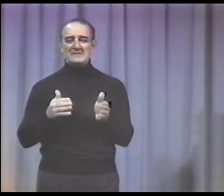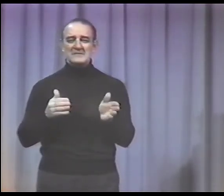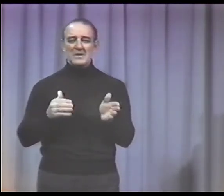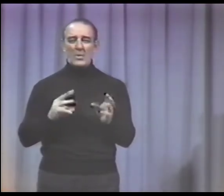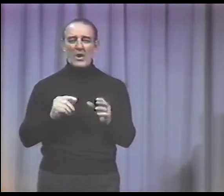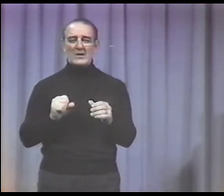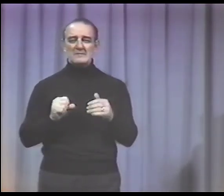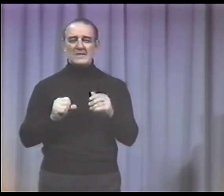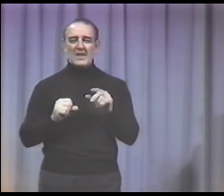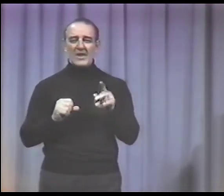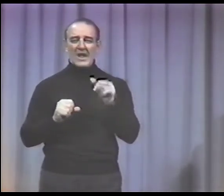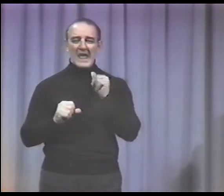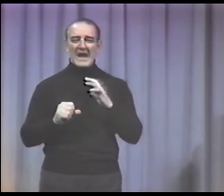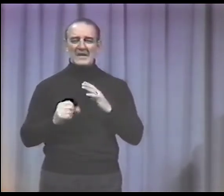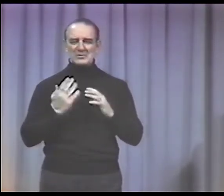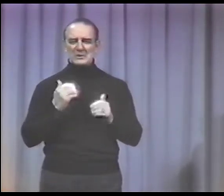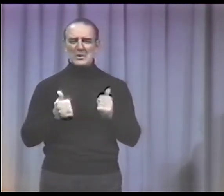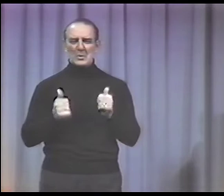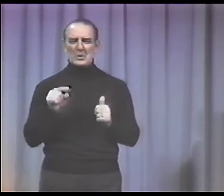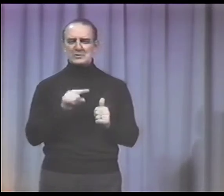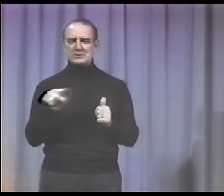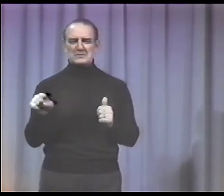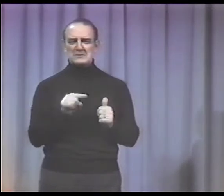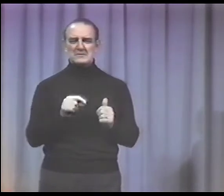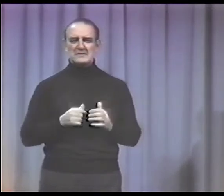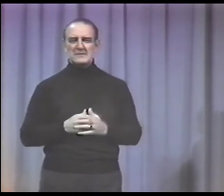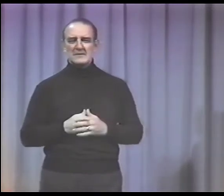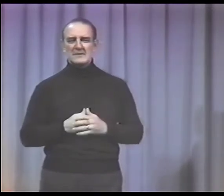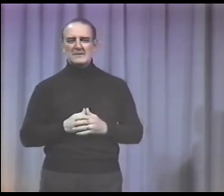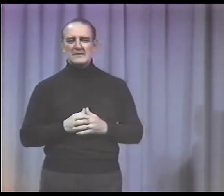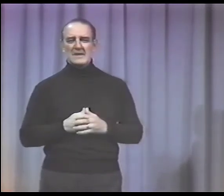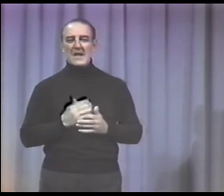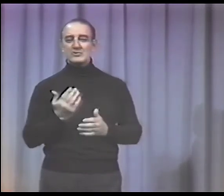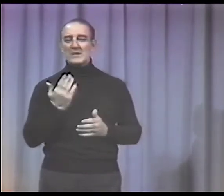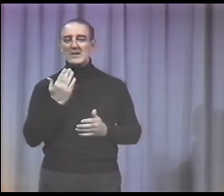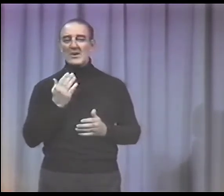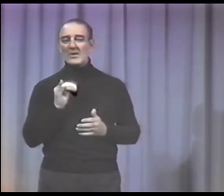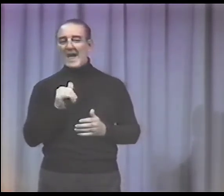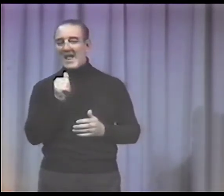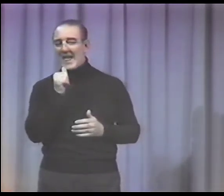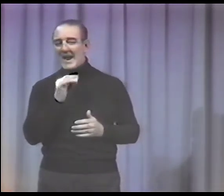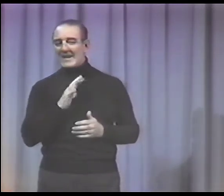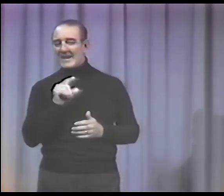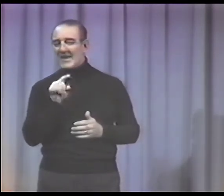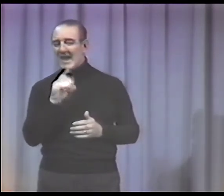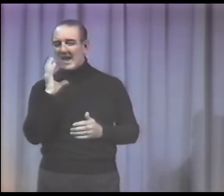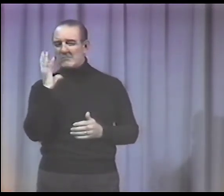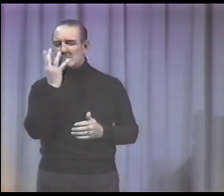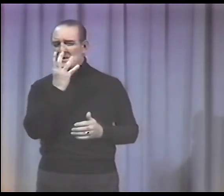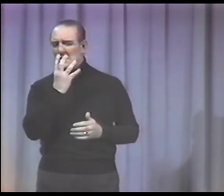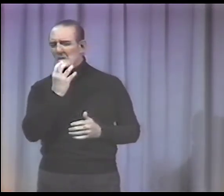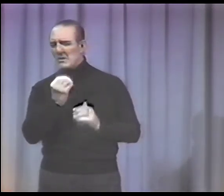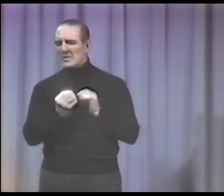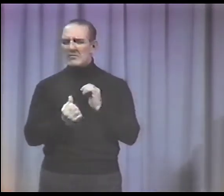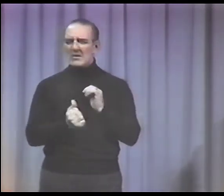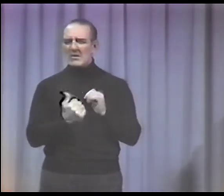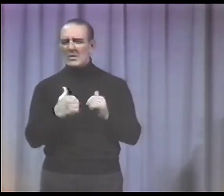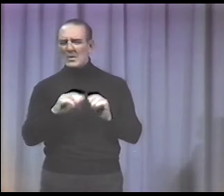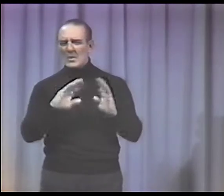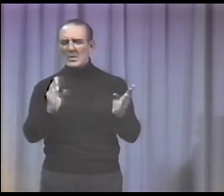knew where the tiger was and where the damsel was. And she knew that this